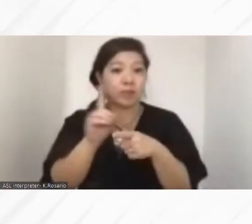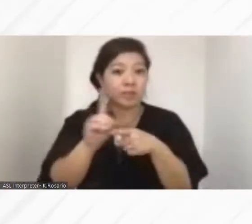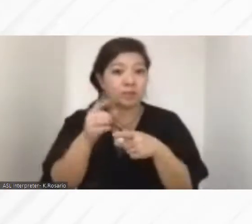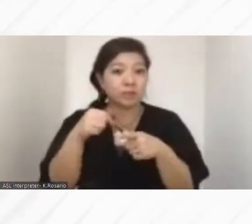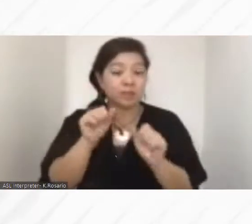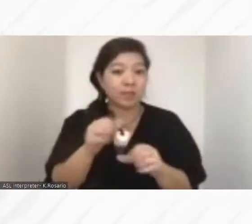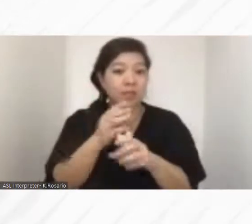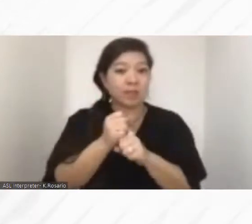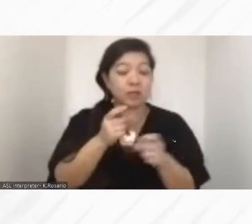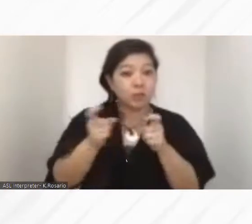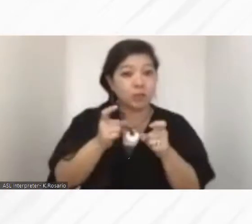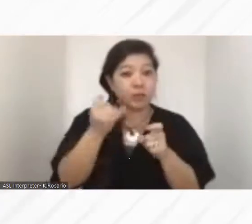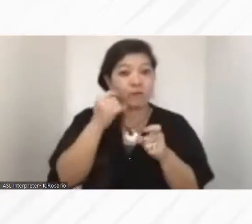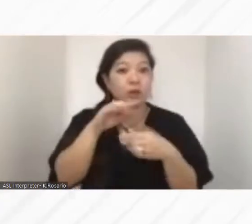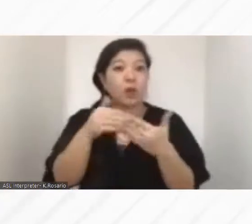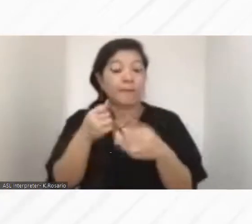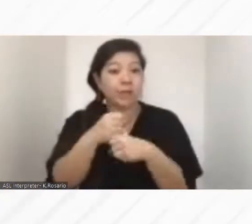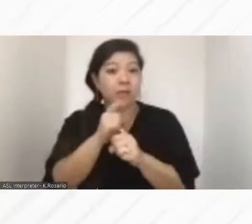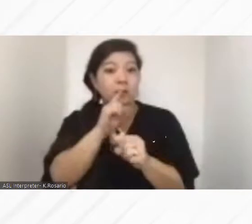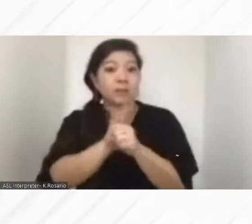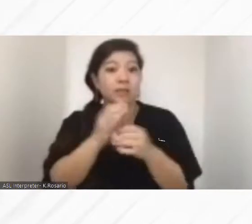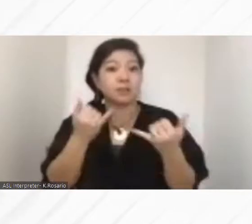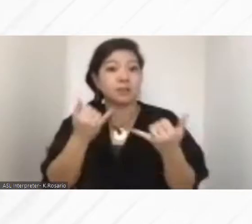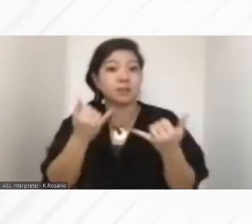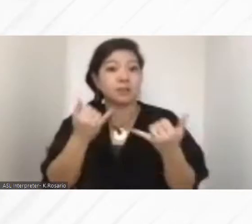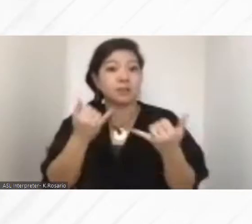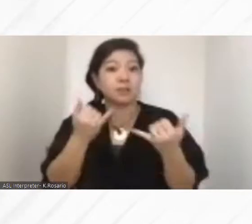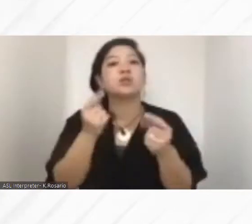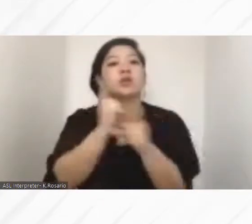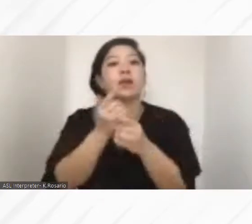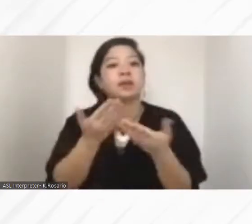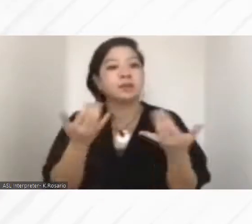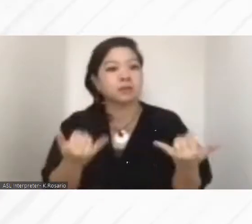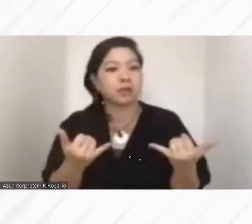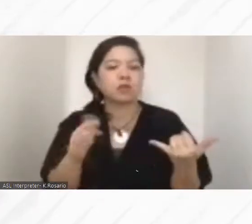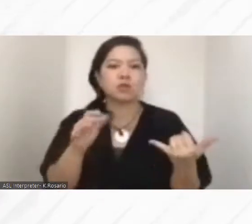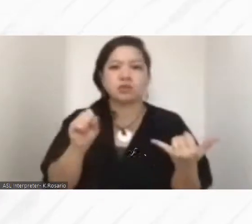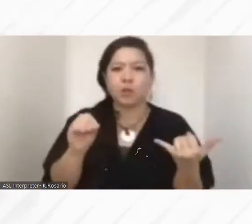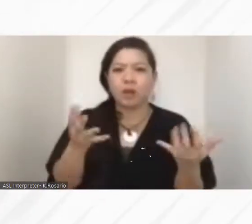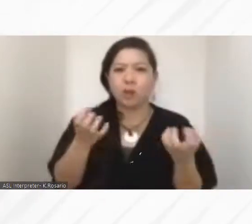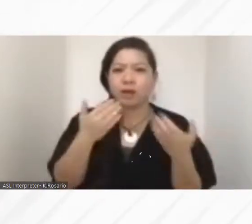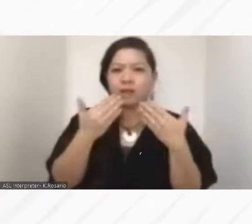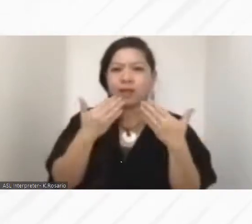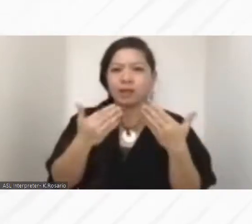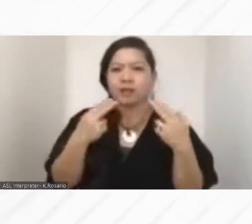control if we all make a commitment today to doing the right things. So I want to thank the healthcare professionals and